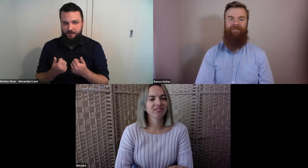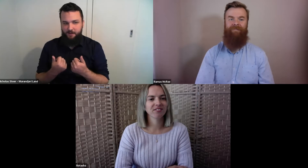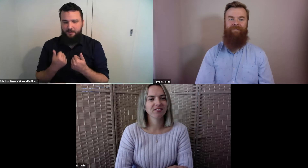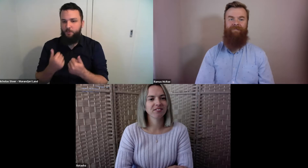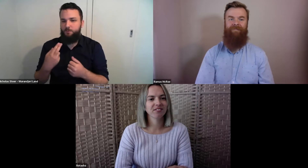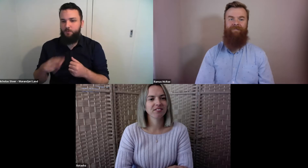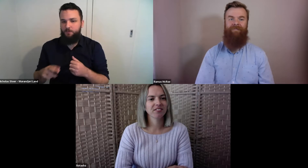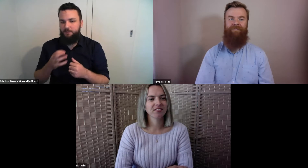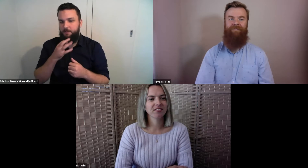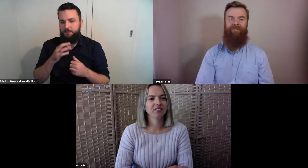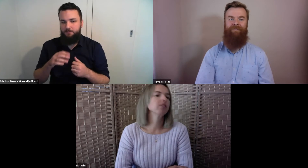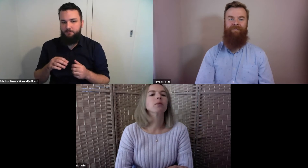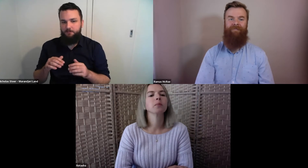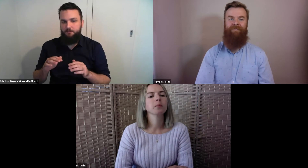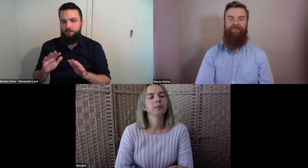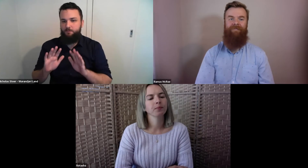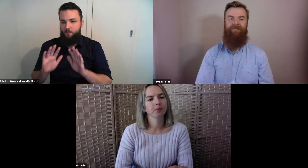video.